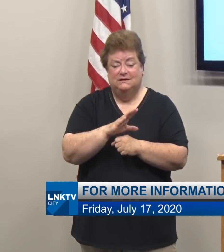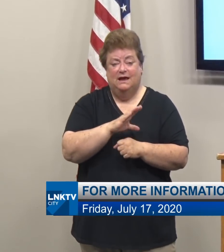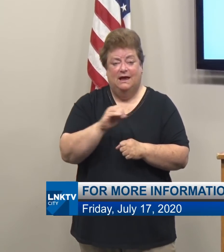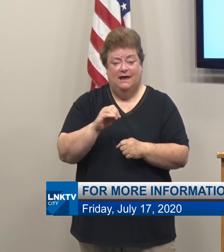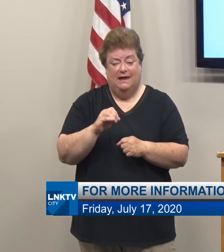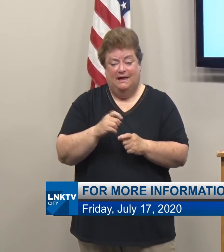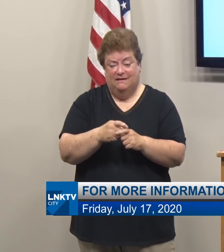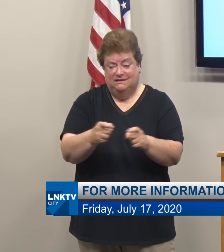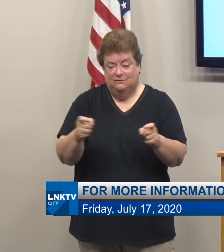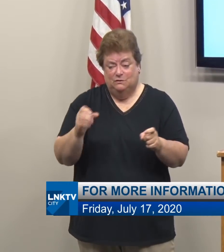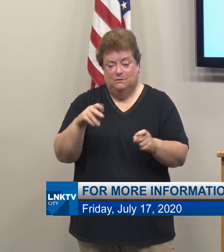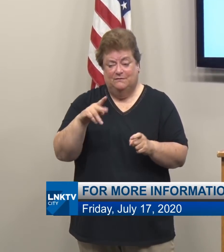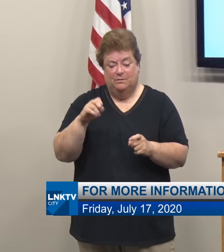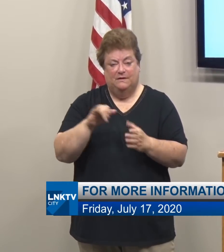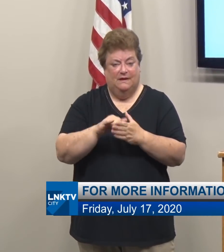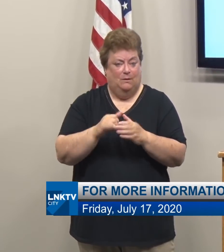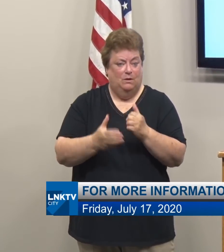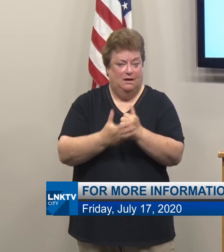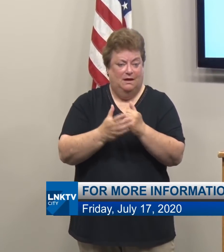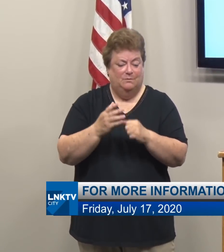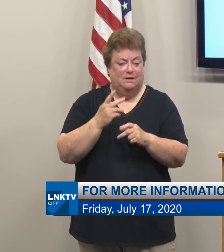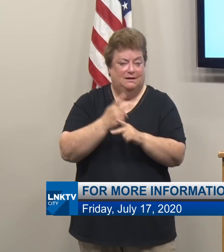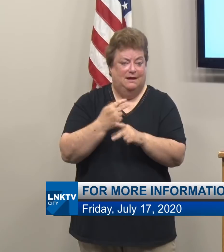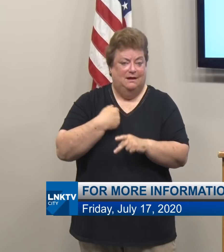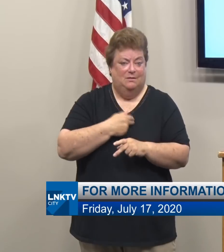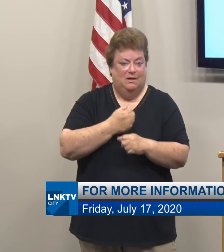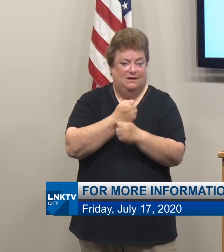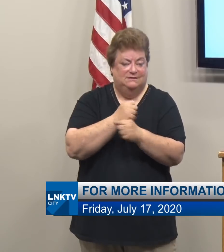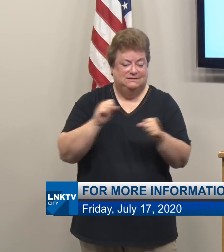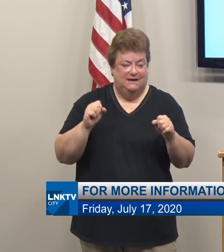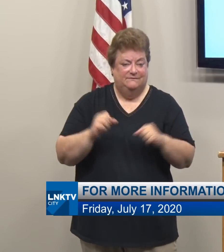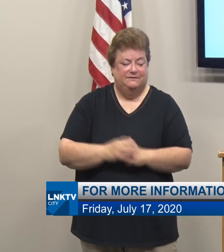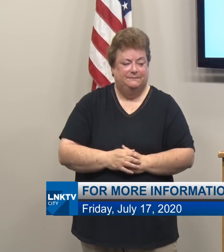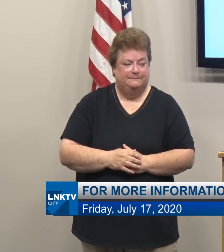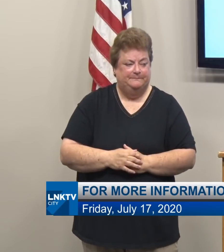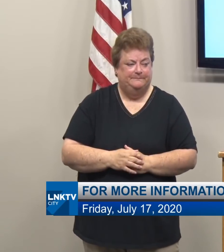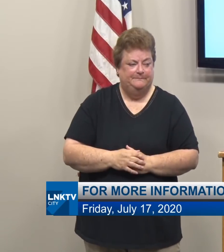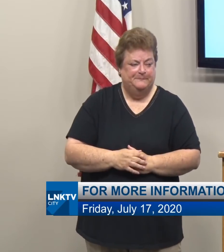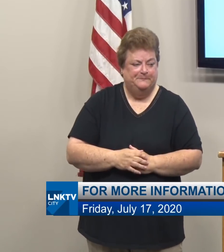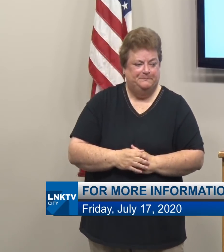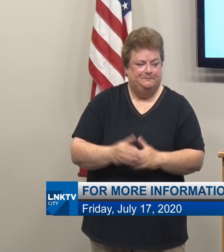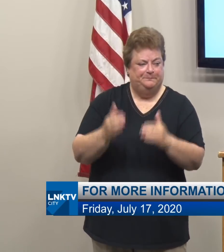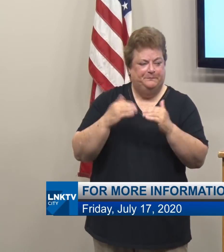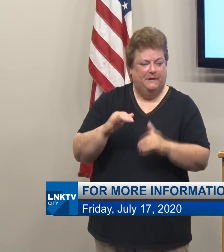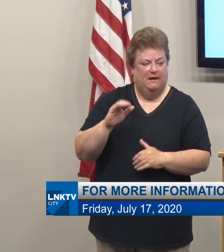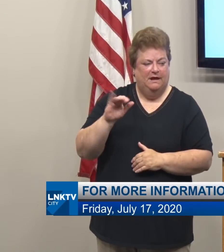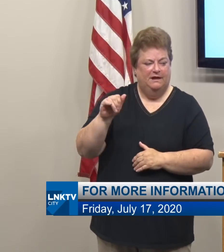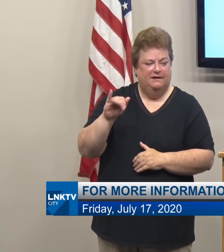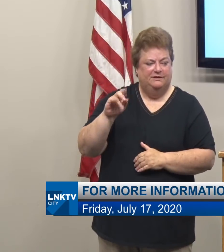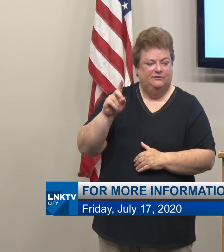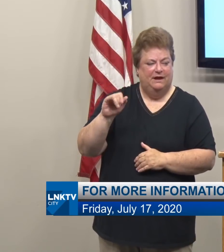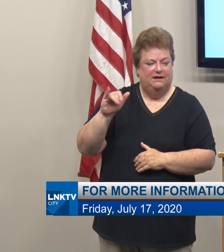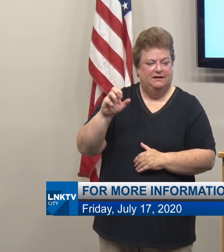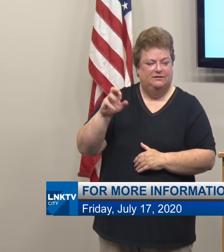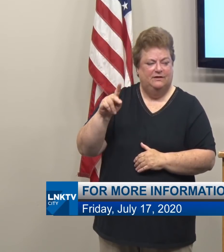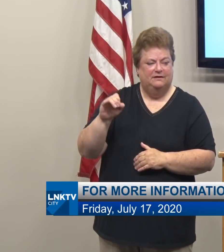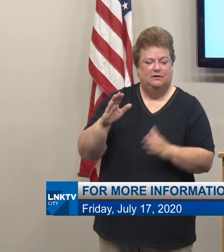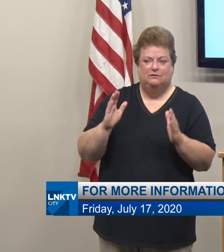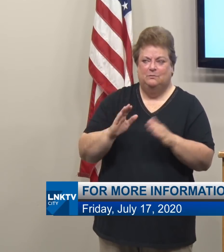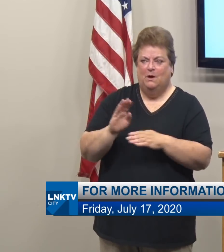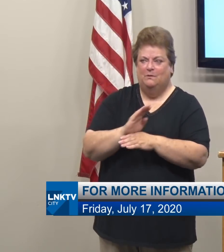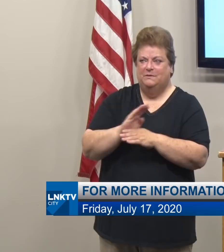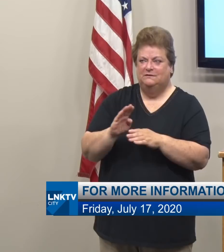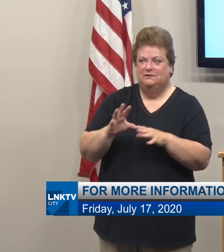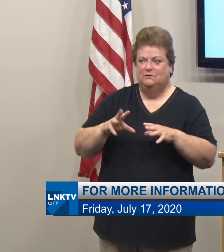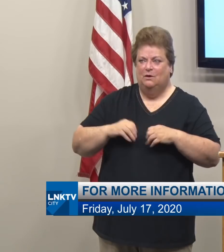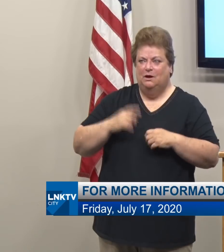PPE that can both keep us safe and help advance our local economy. And next, I'd like to invite Jada Jackson, a small business owner, up to